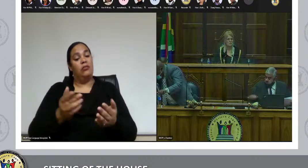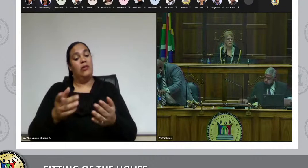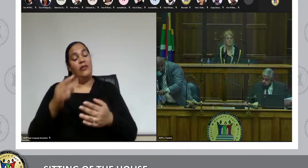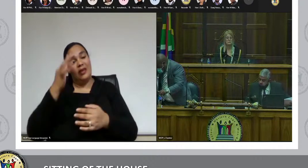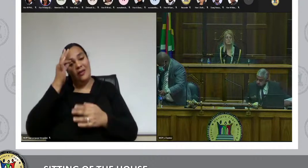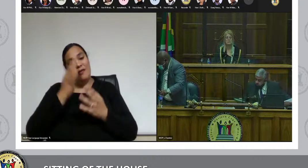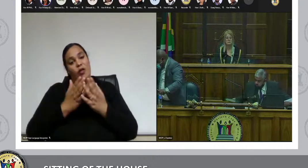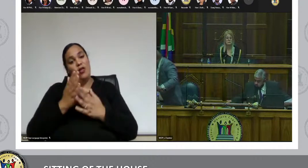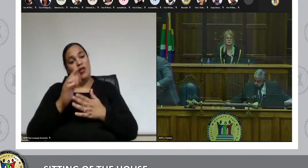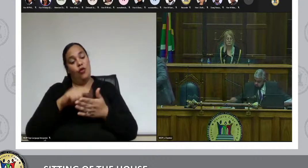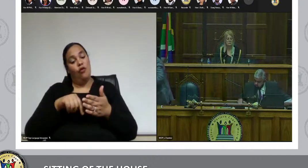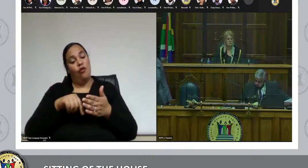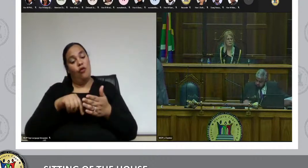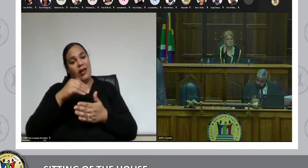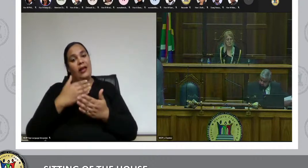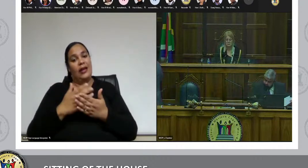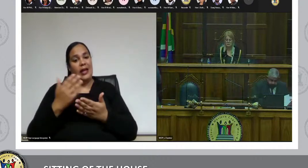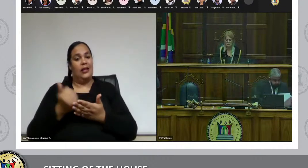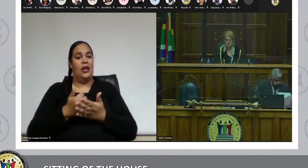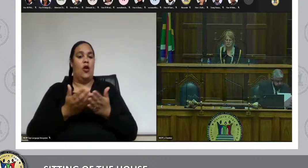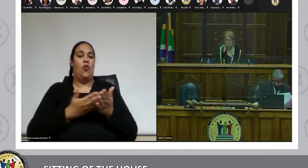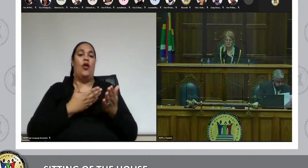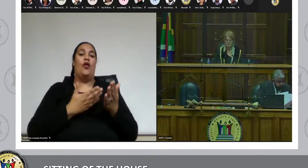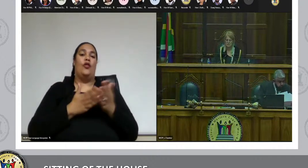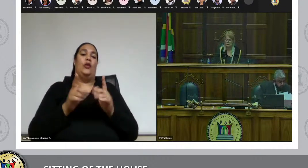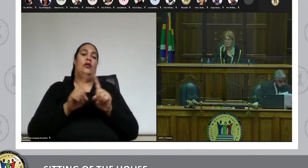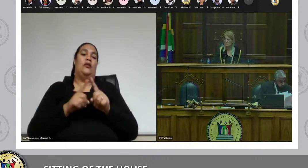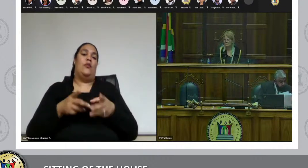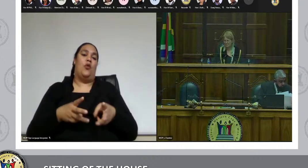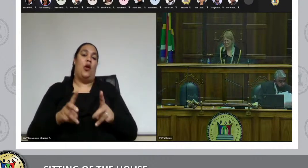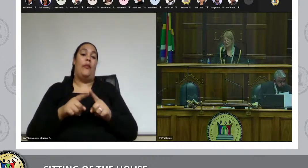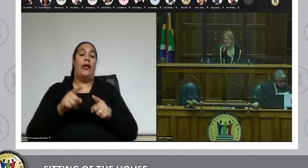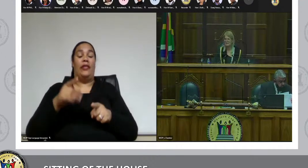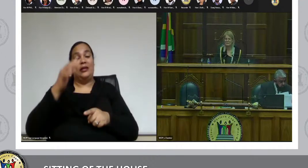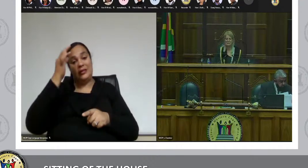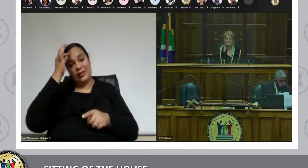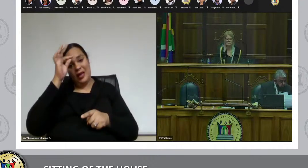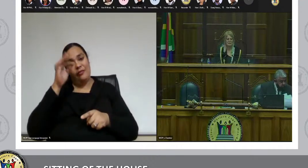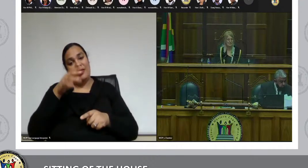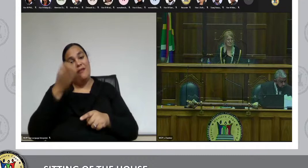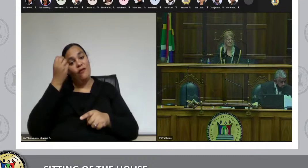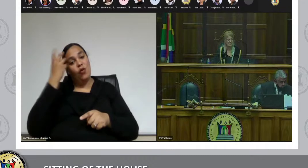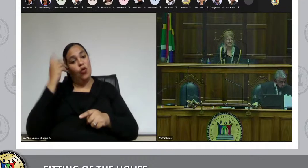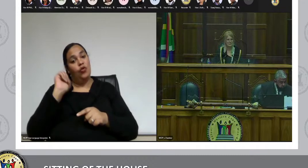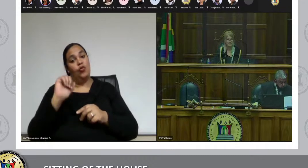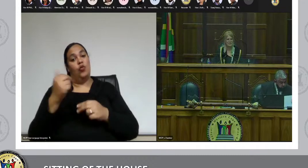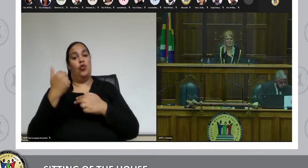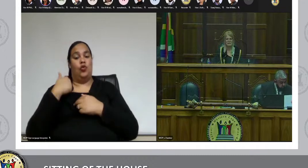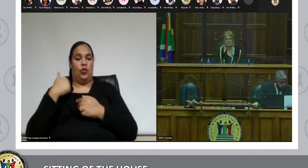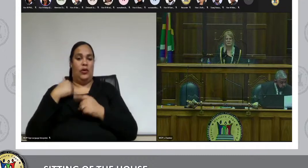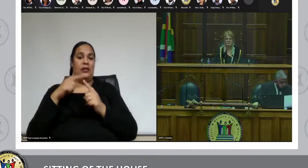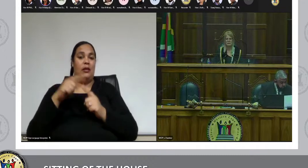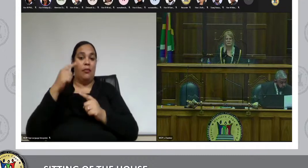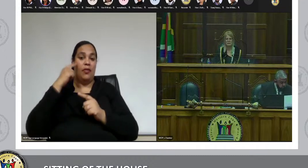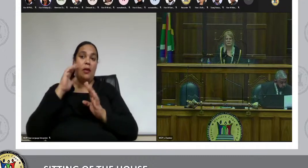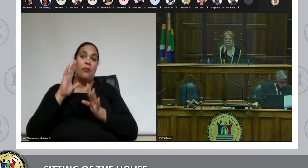through a ballot can also be taken away through the same means. This government has forgotten its duties and think that the only interests they must